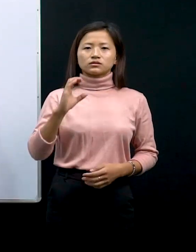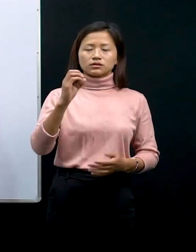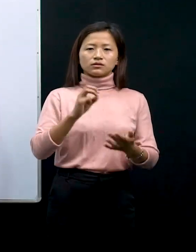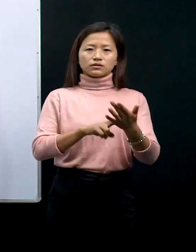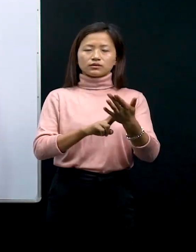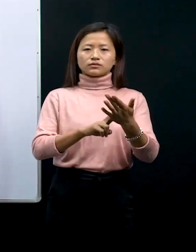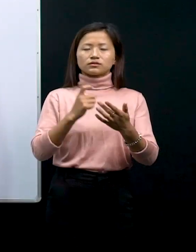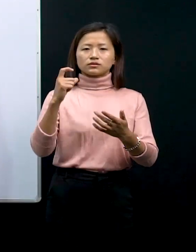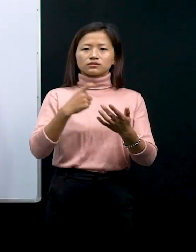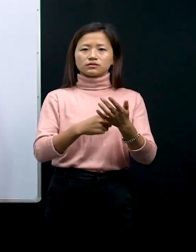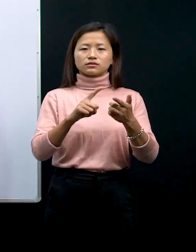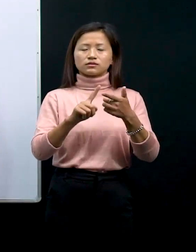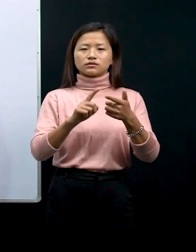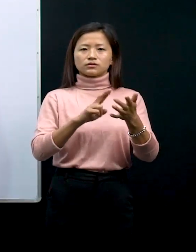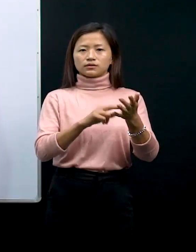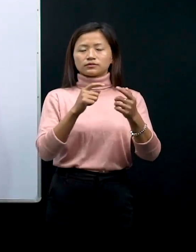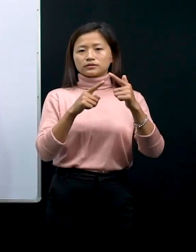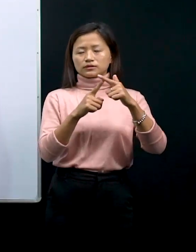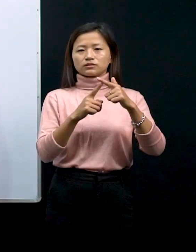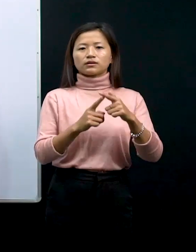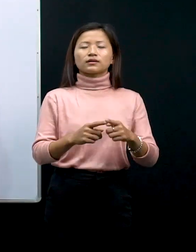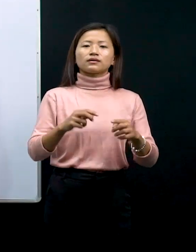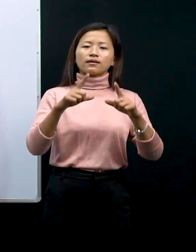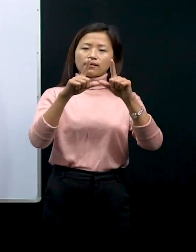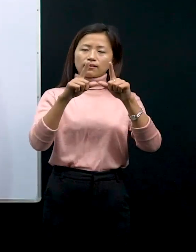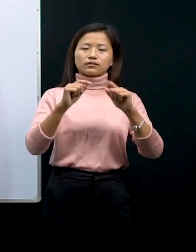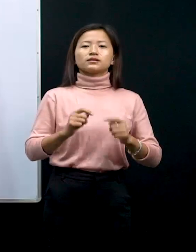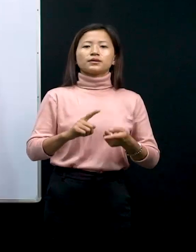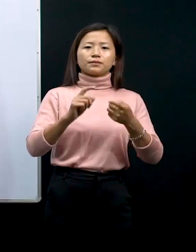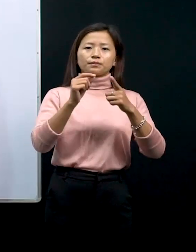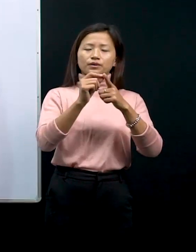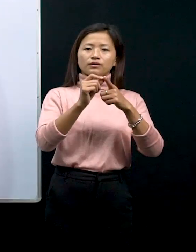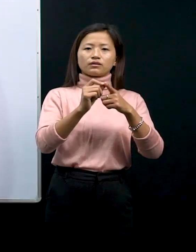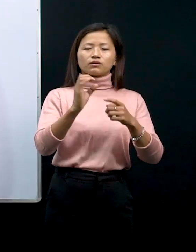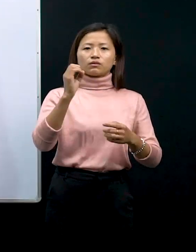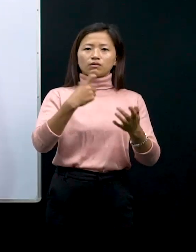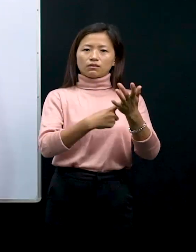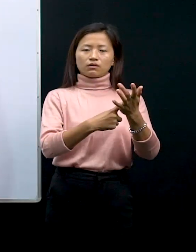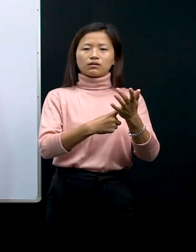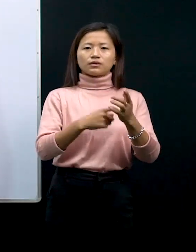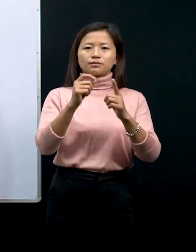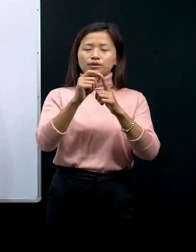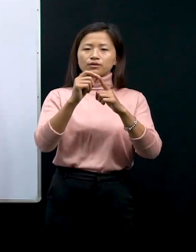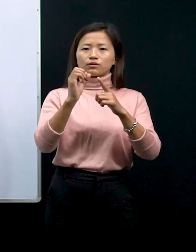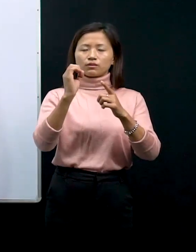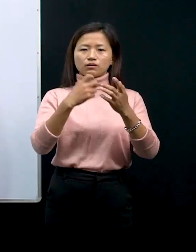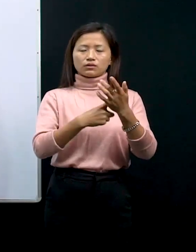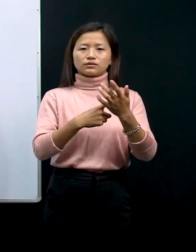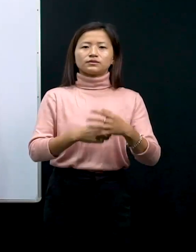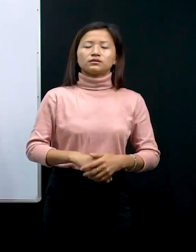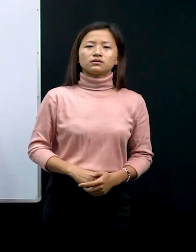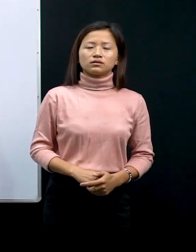then angle POQ, this angle POR, this